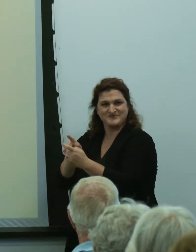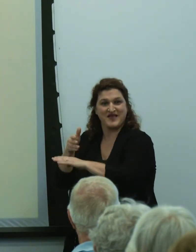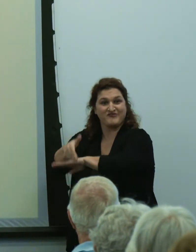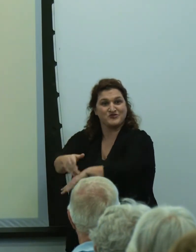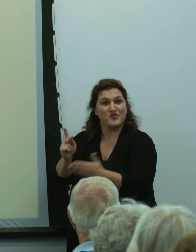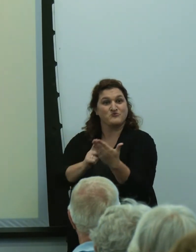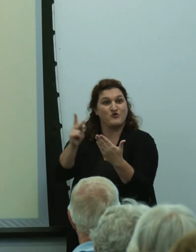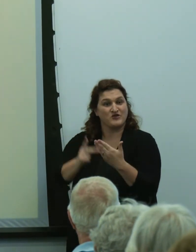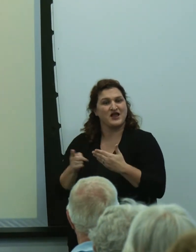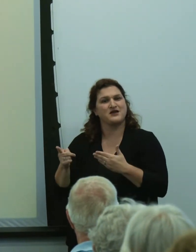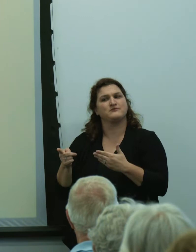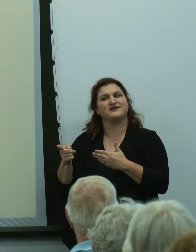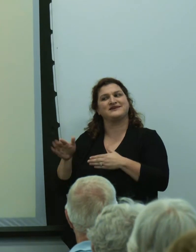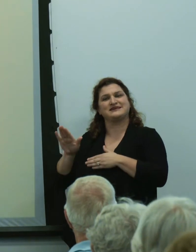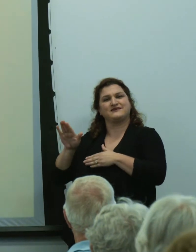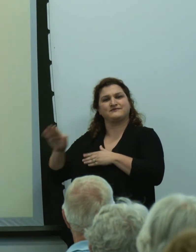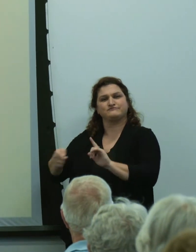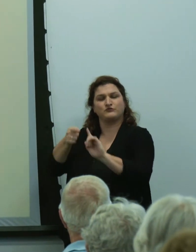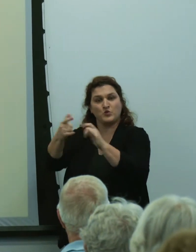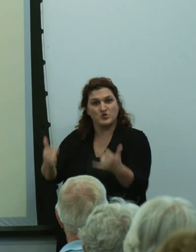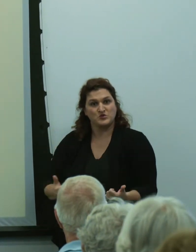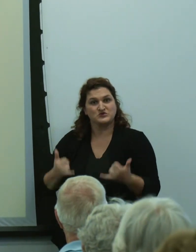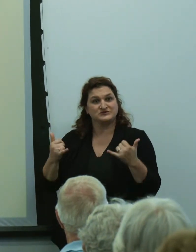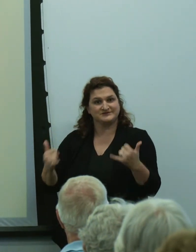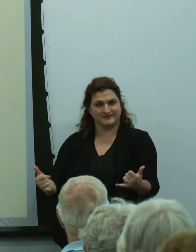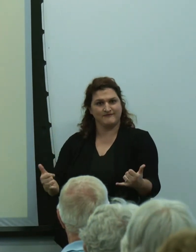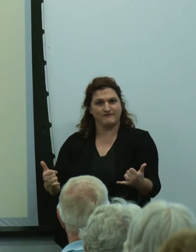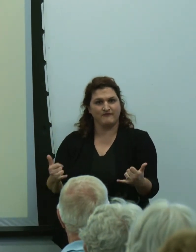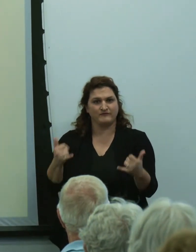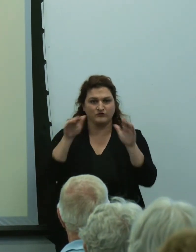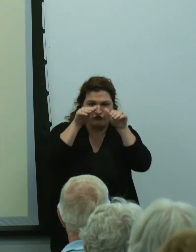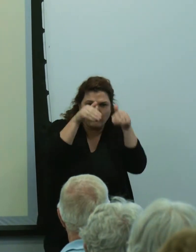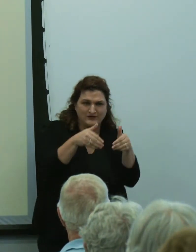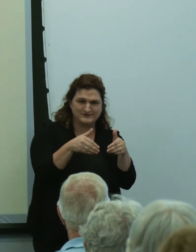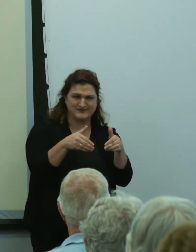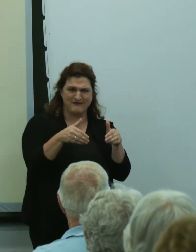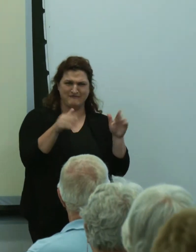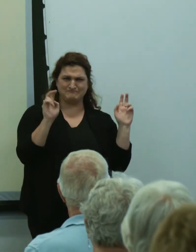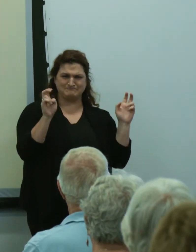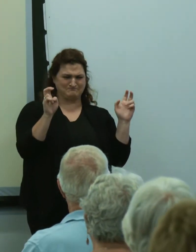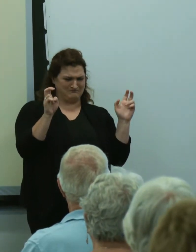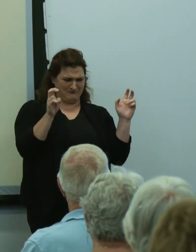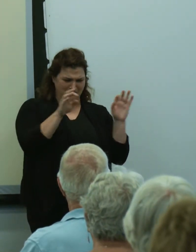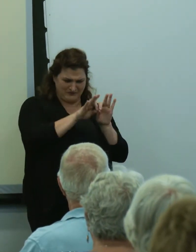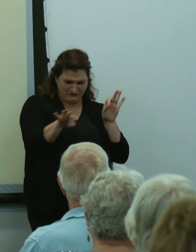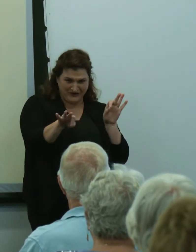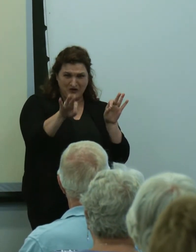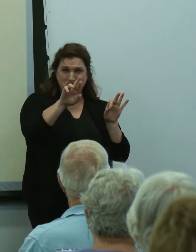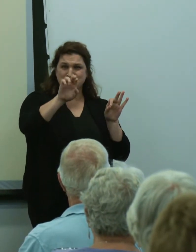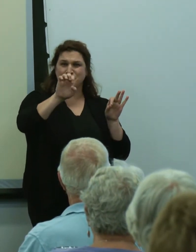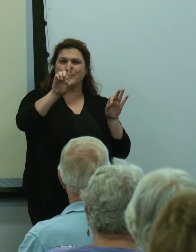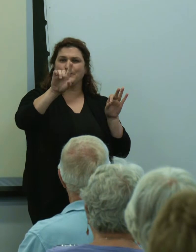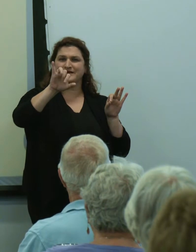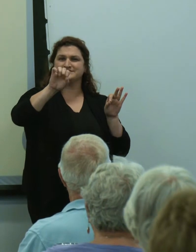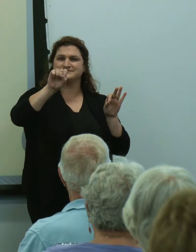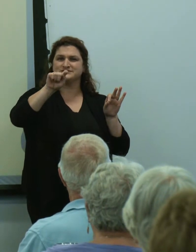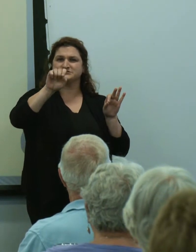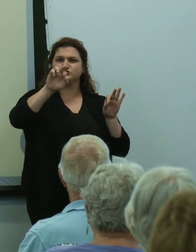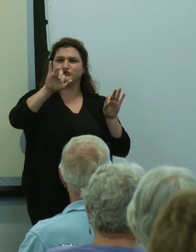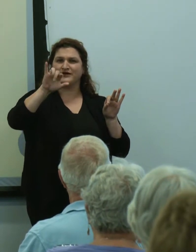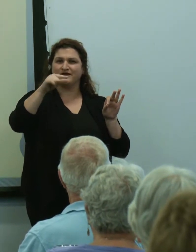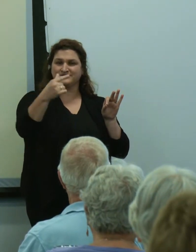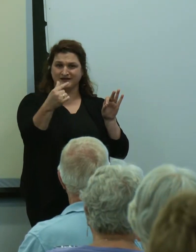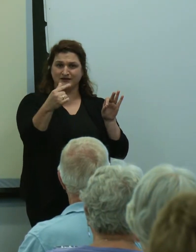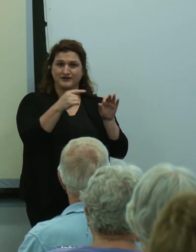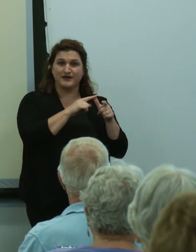the audience understand the terms redistricting and gerrymandering, and also to describe the citizen ballot